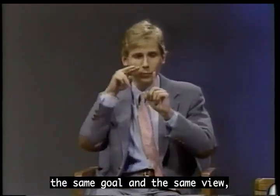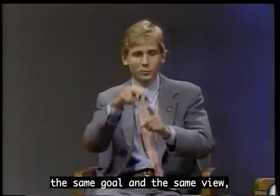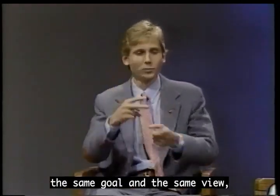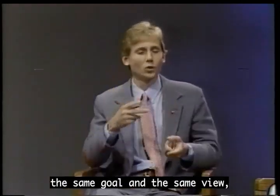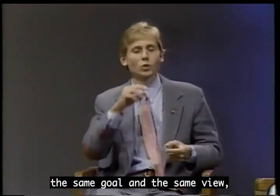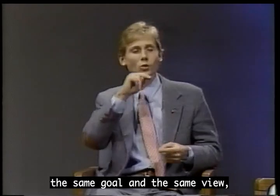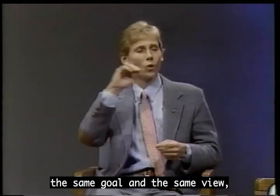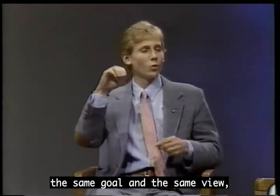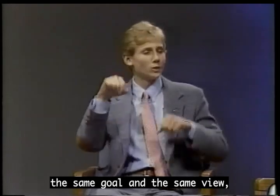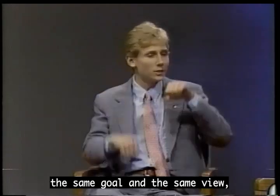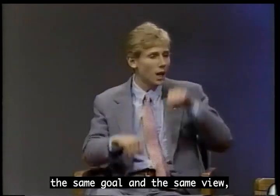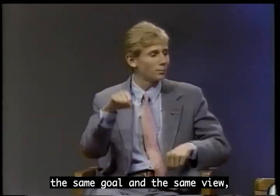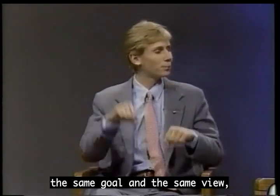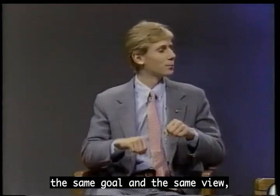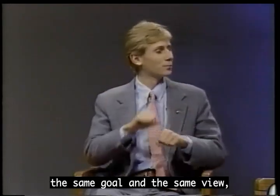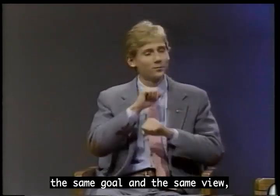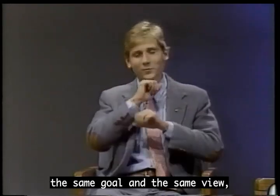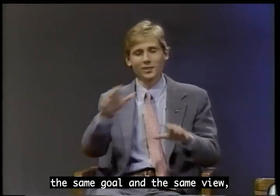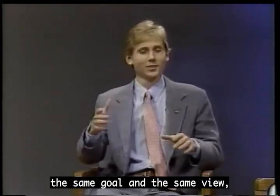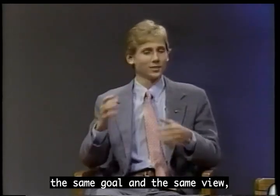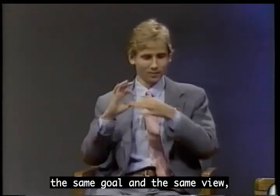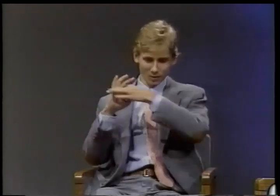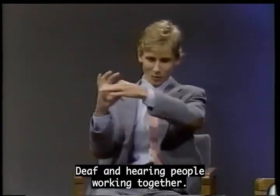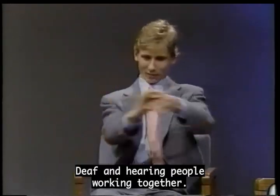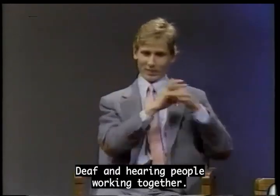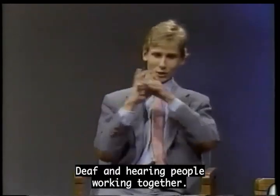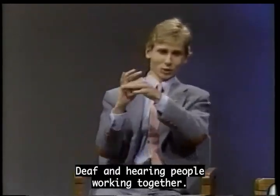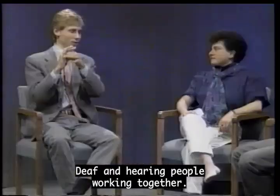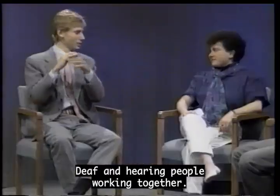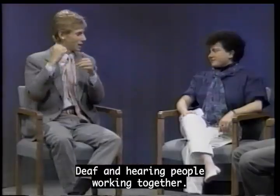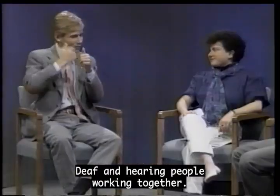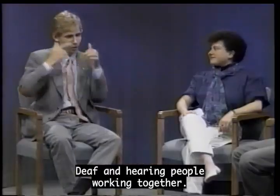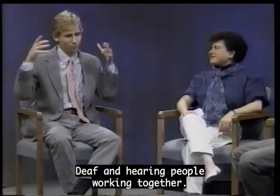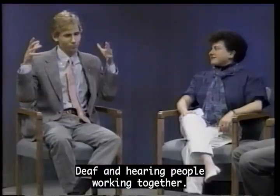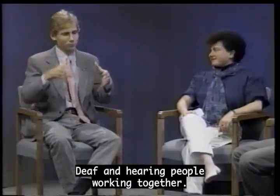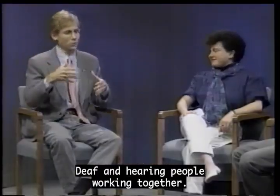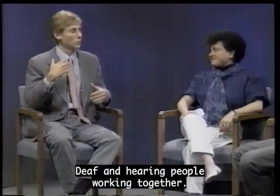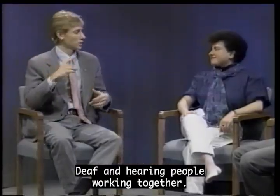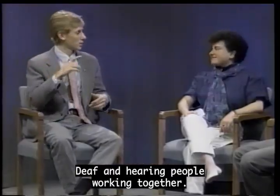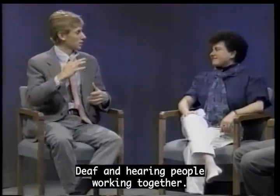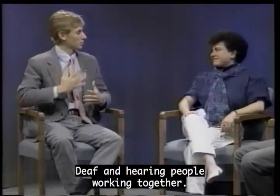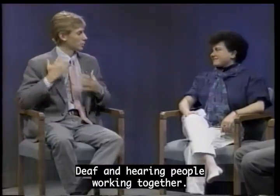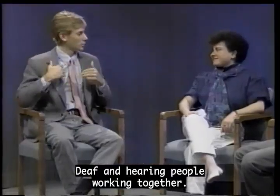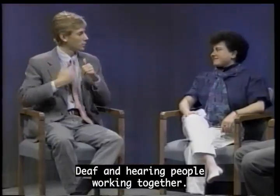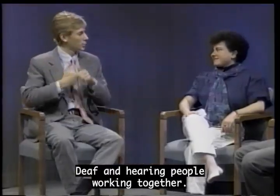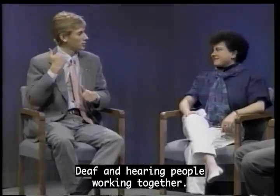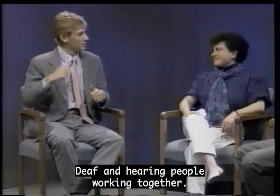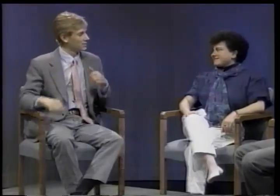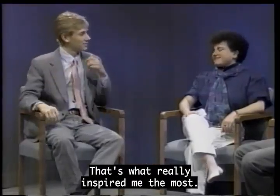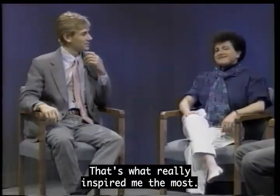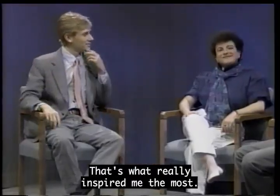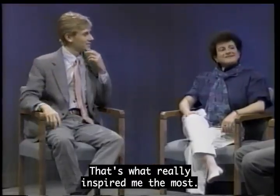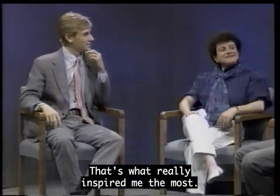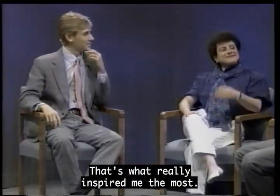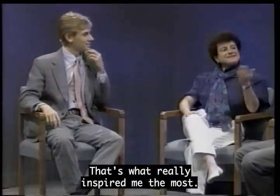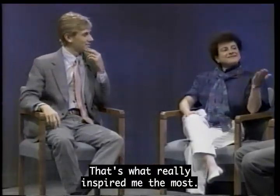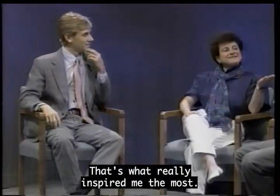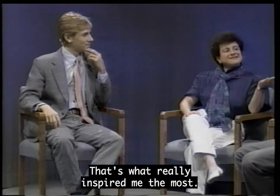goal and the same view. Deaf and hearing people working together. That's what really inspired